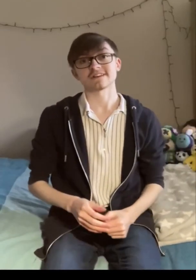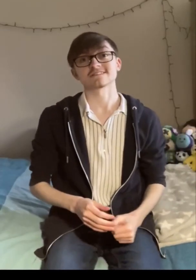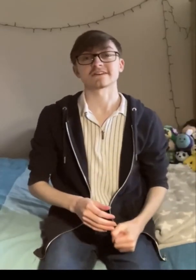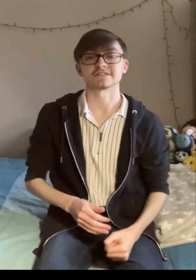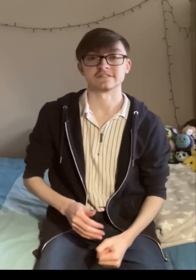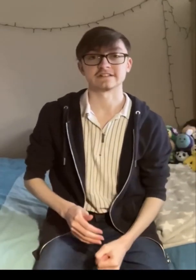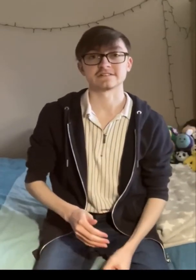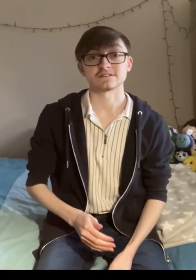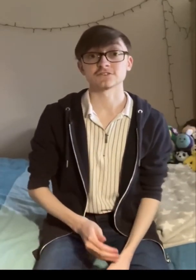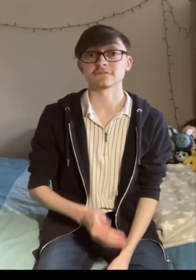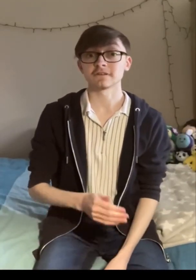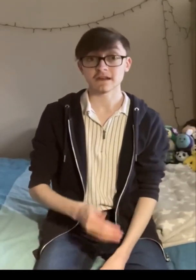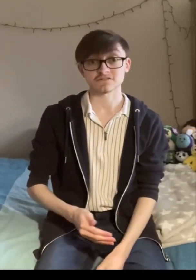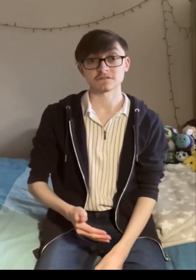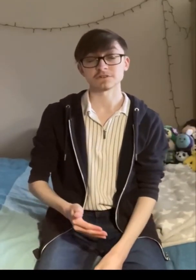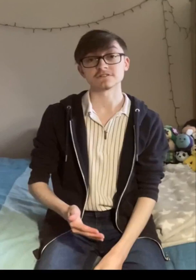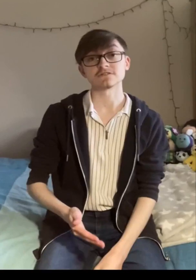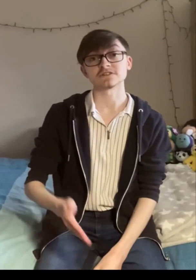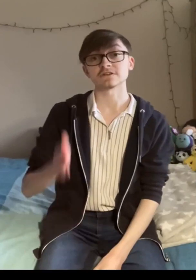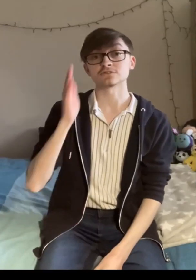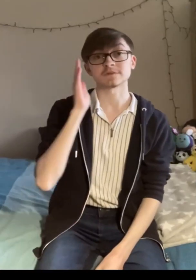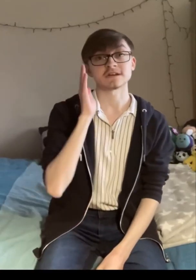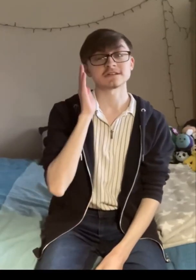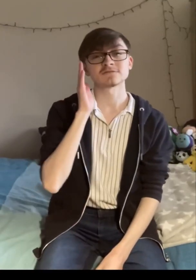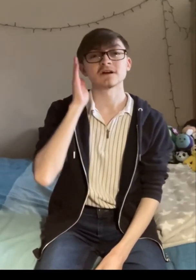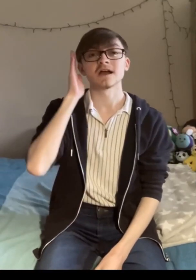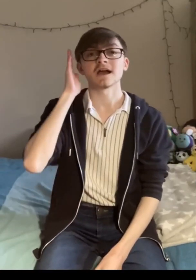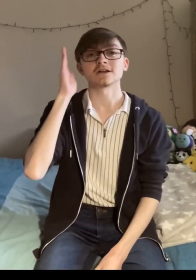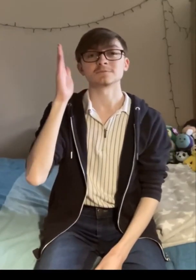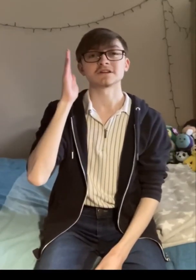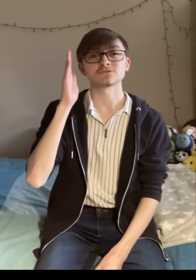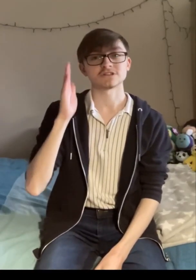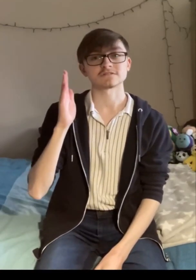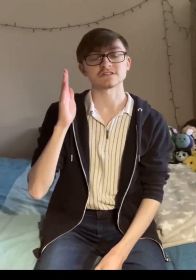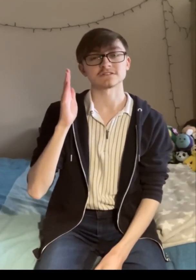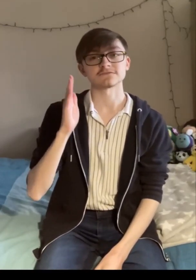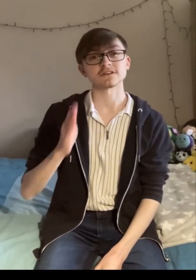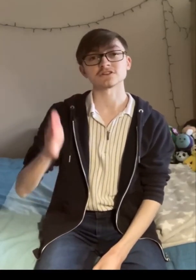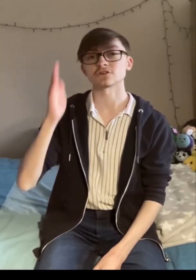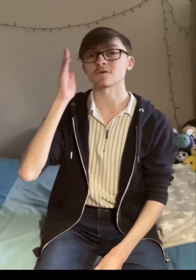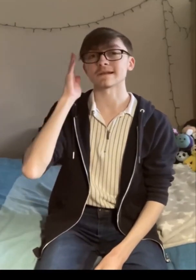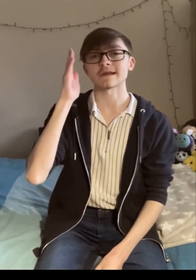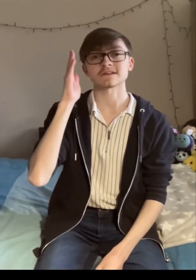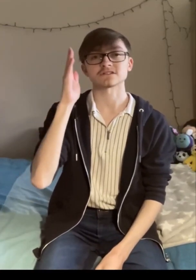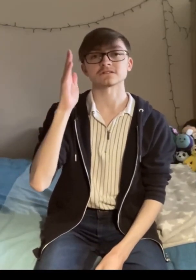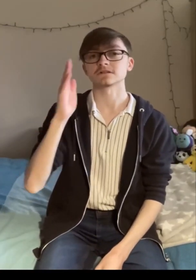is lecture theatre. So for lecture, what you do is you get your dominant hand out and you pretend you're shouting something. So lecture.